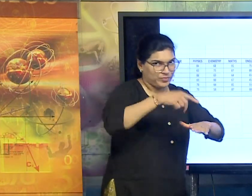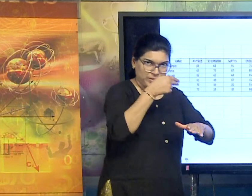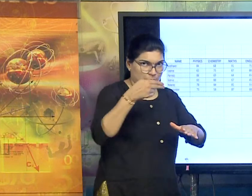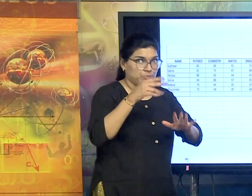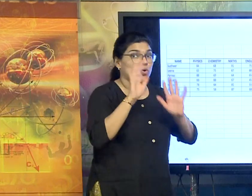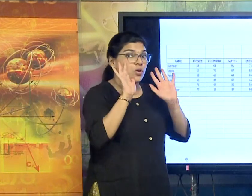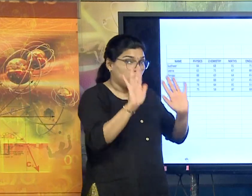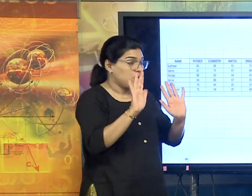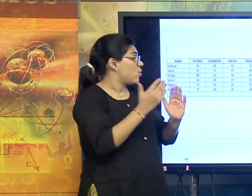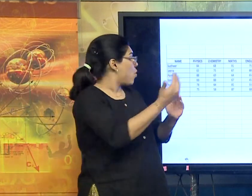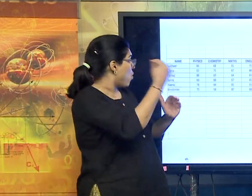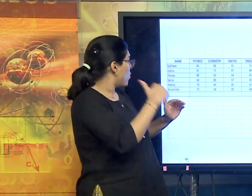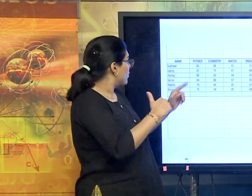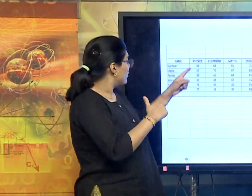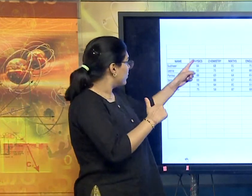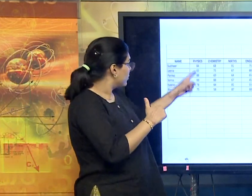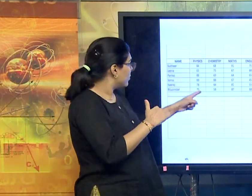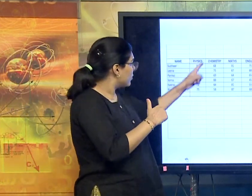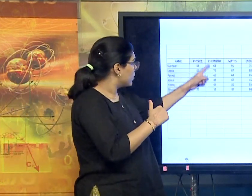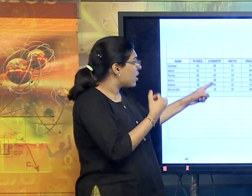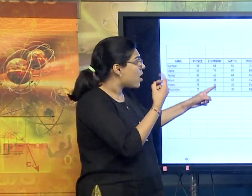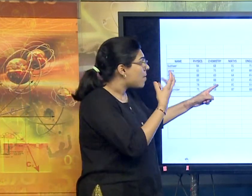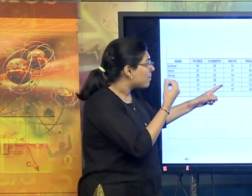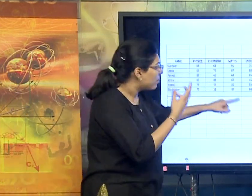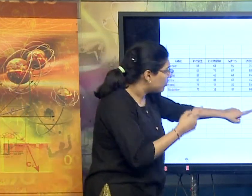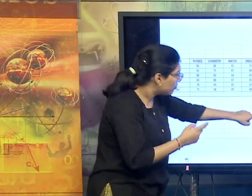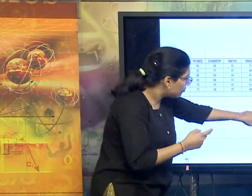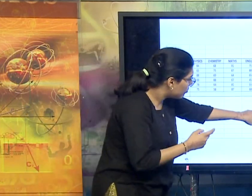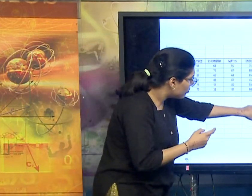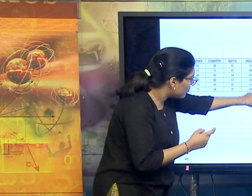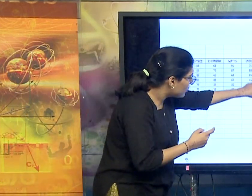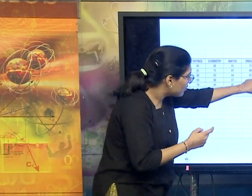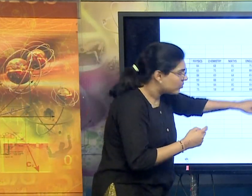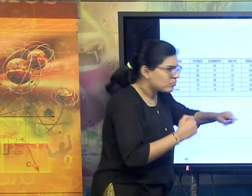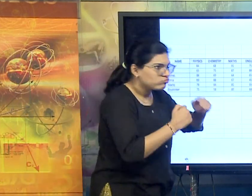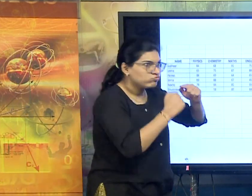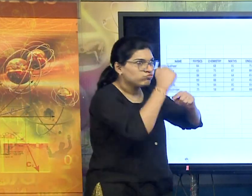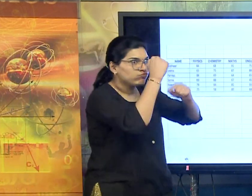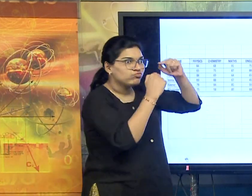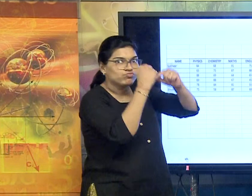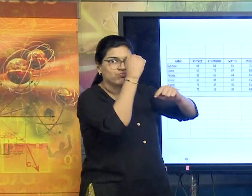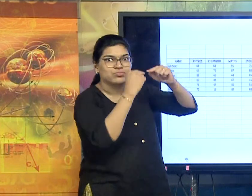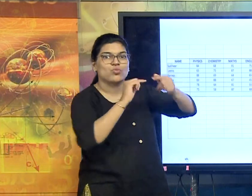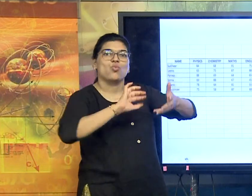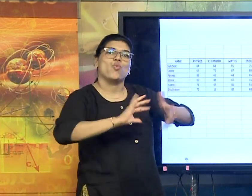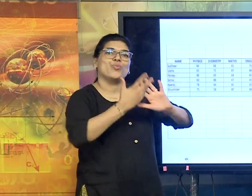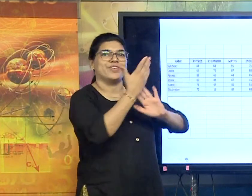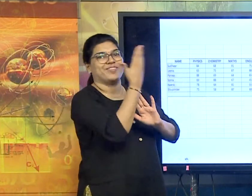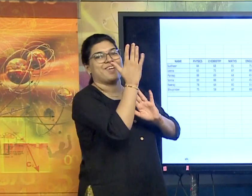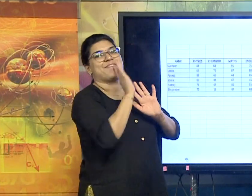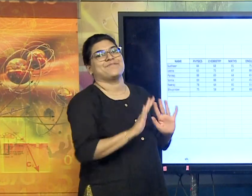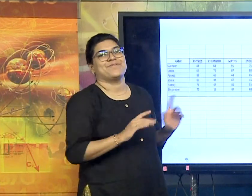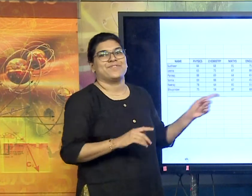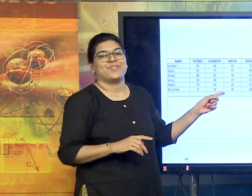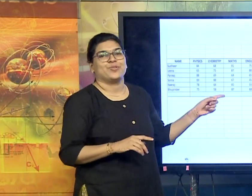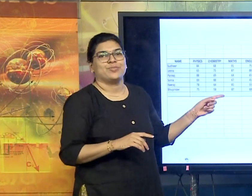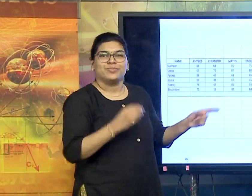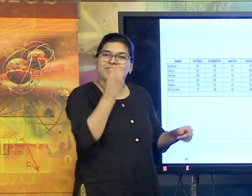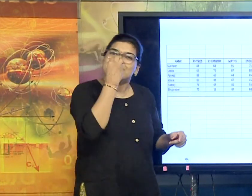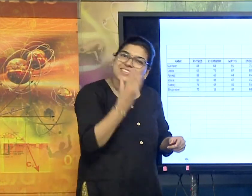chart form. Here, that chart would be shown in an easy